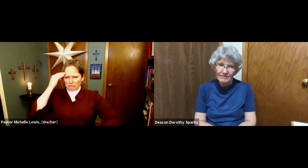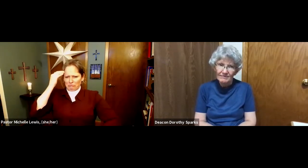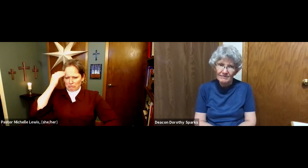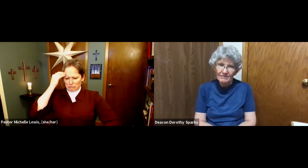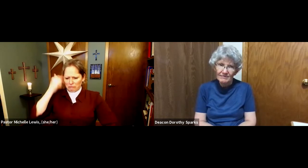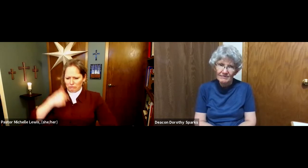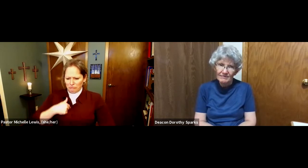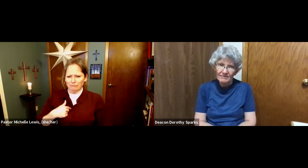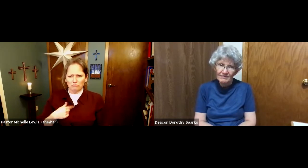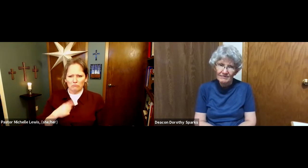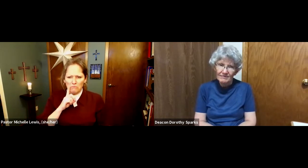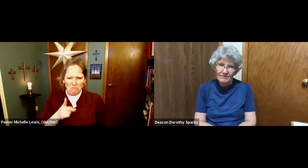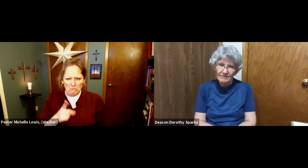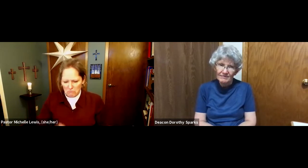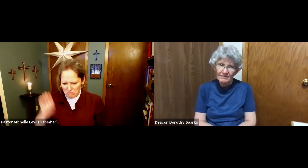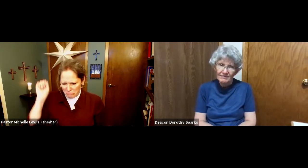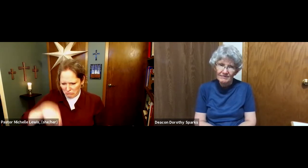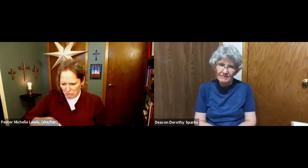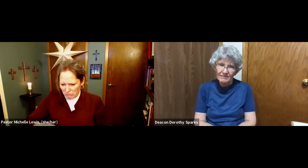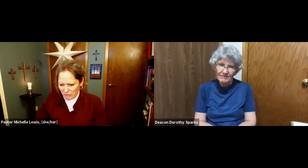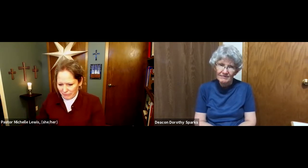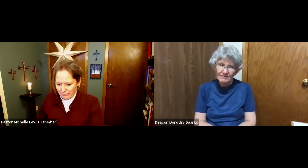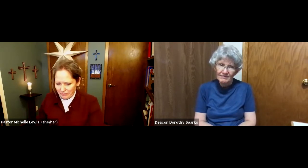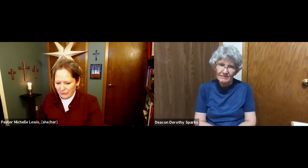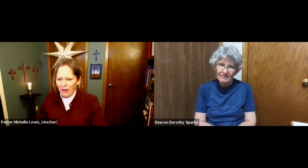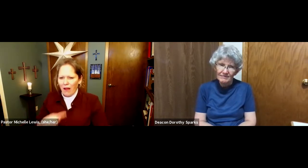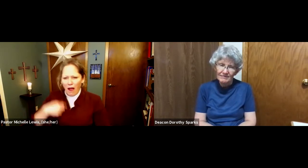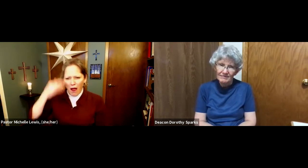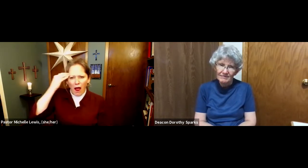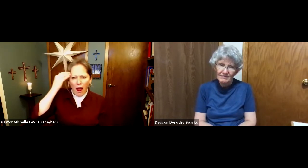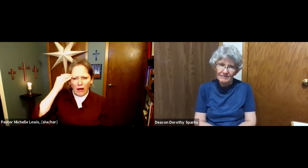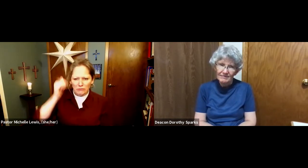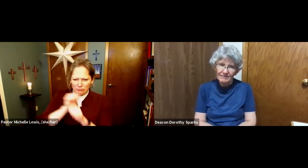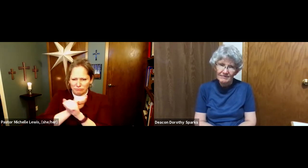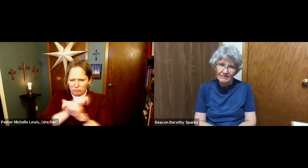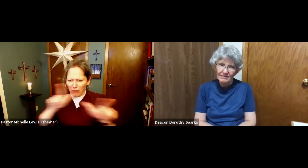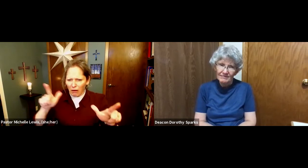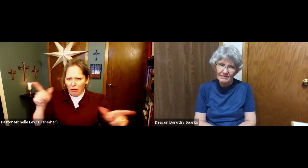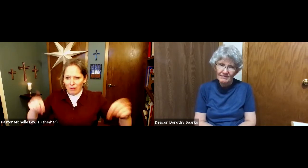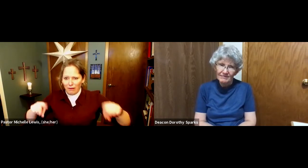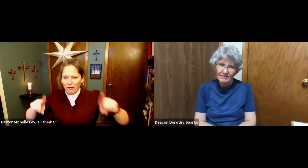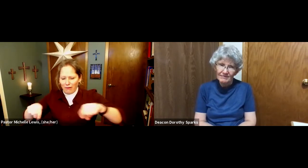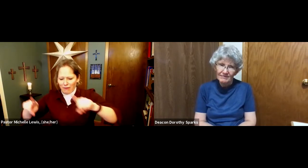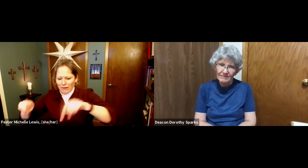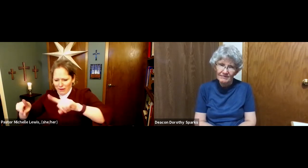You know, the most important people think that they're in control and know exactly what's going on, right?